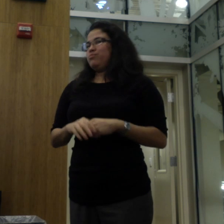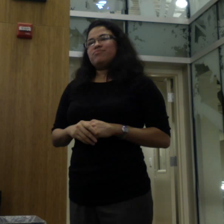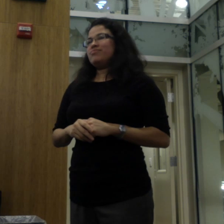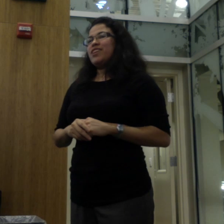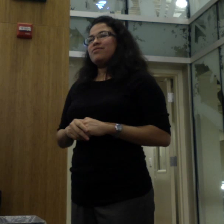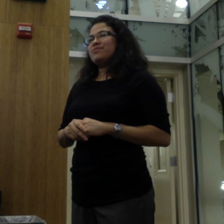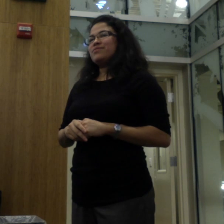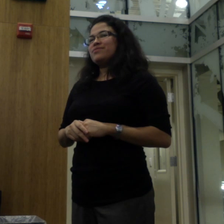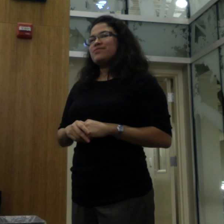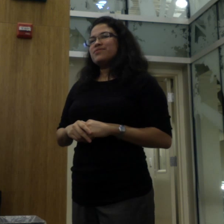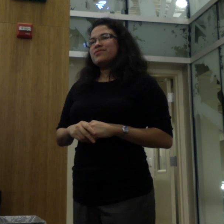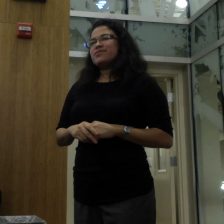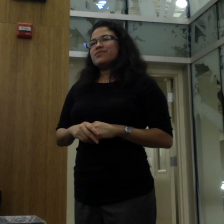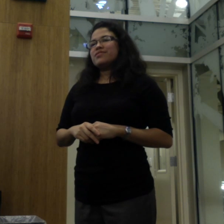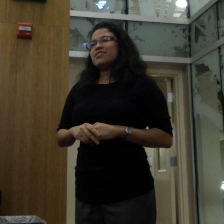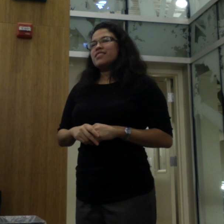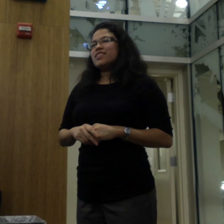imagine.